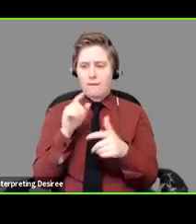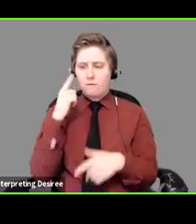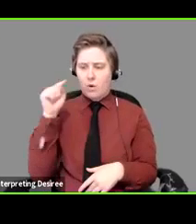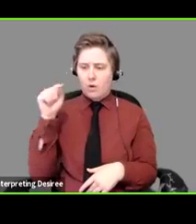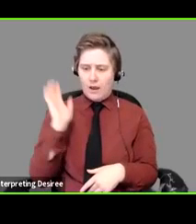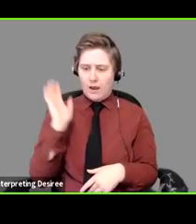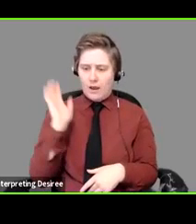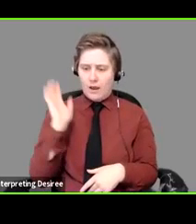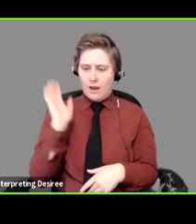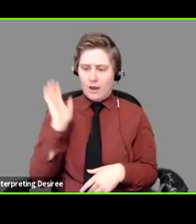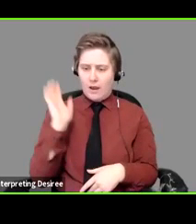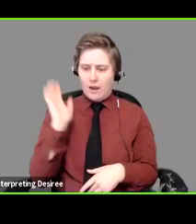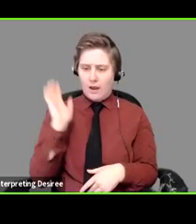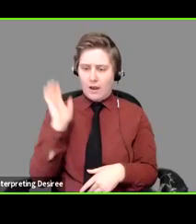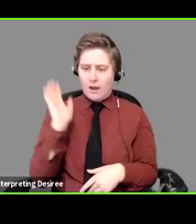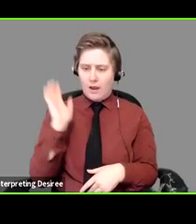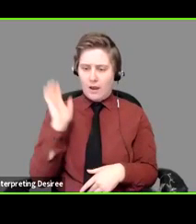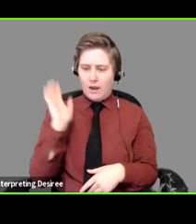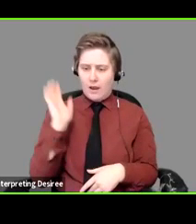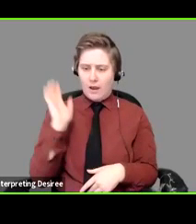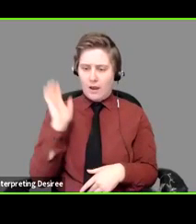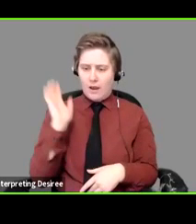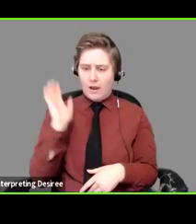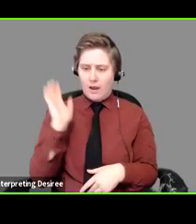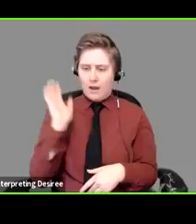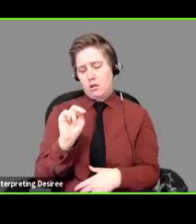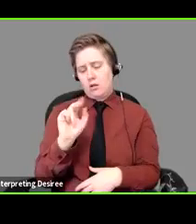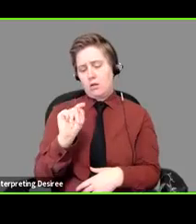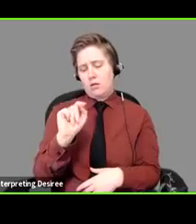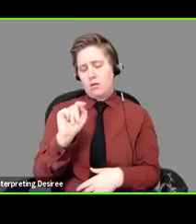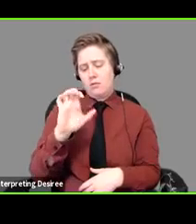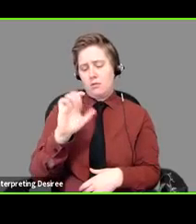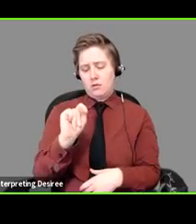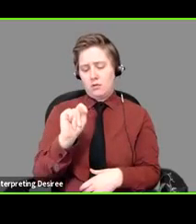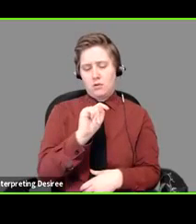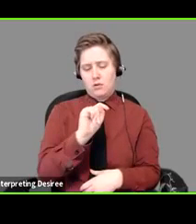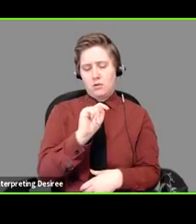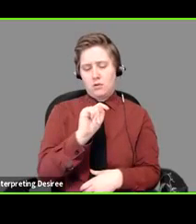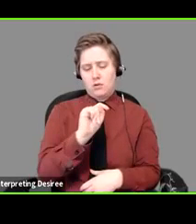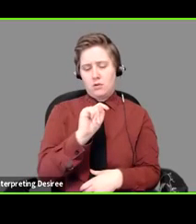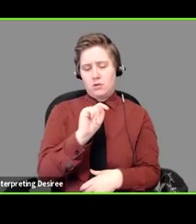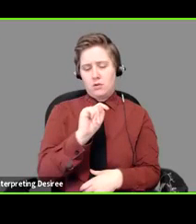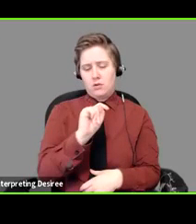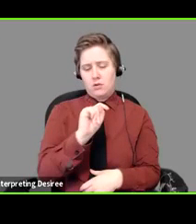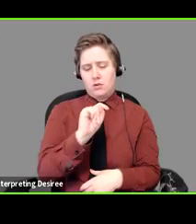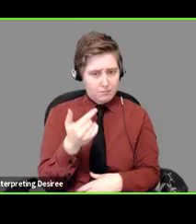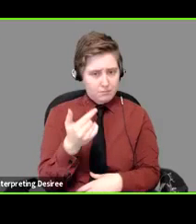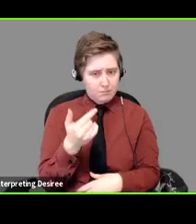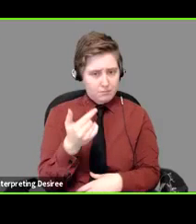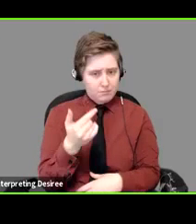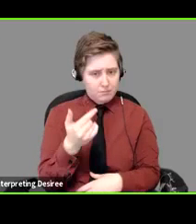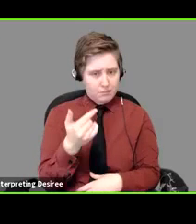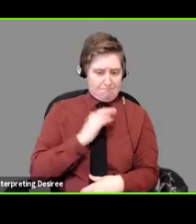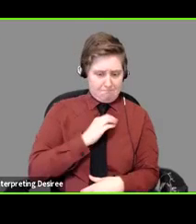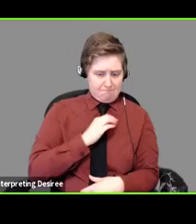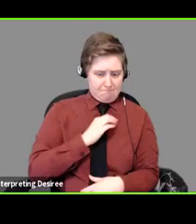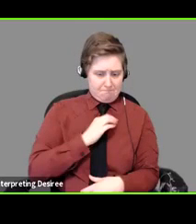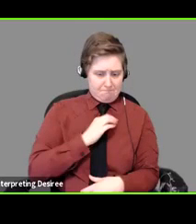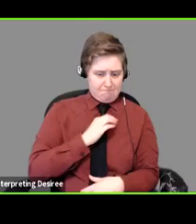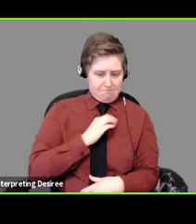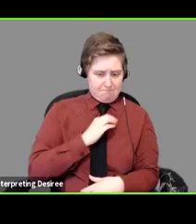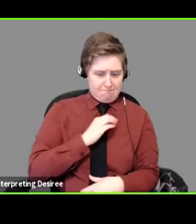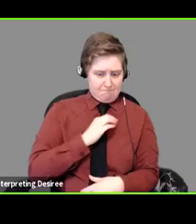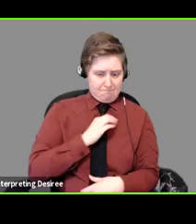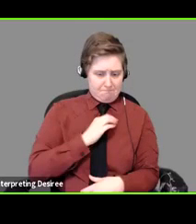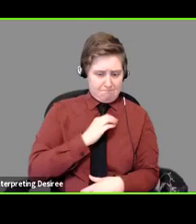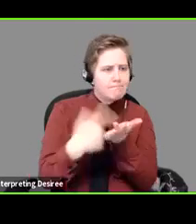students trained to be able to do the contact tracing process. So several faculty and myself put our heads together. We worked